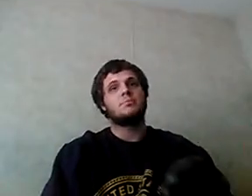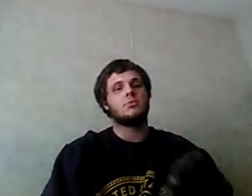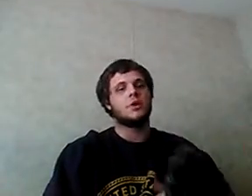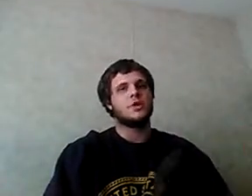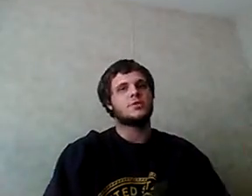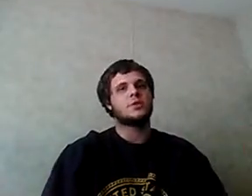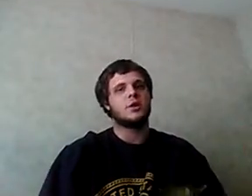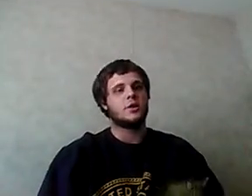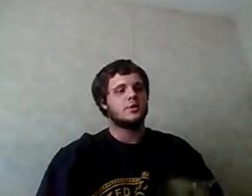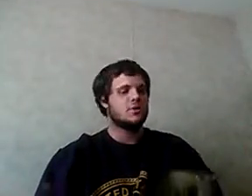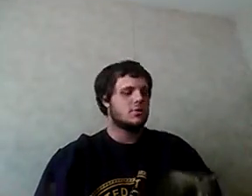people risk